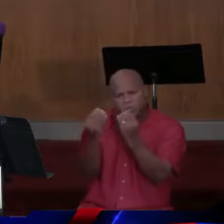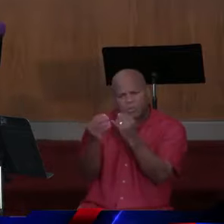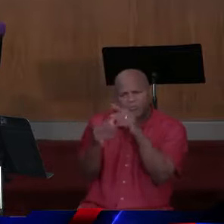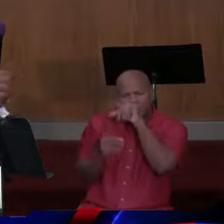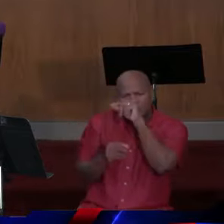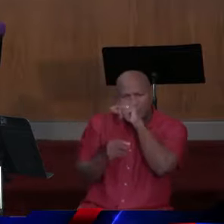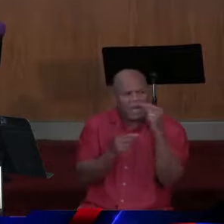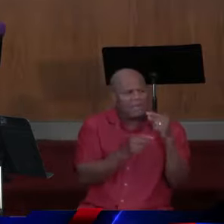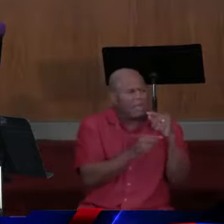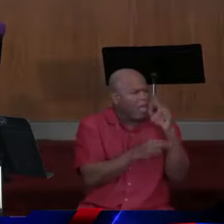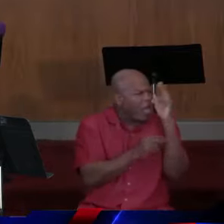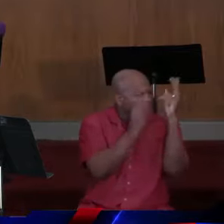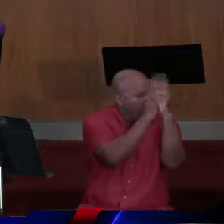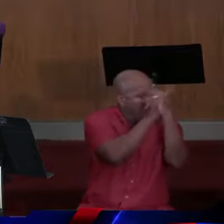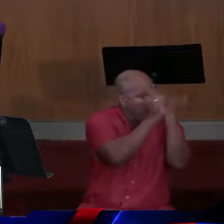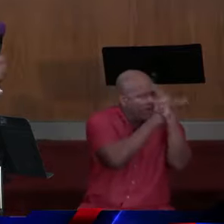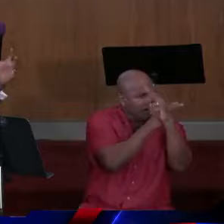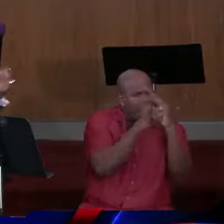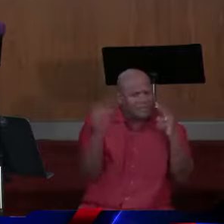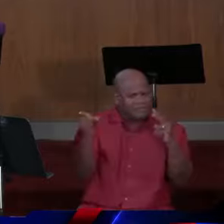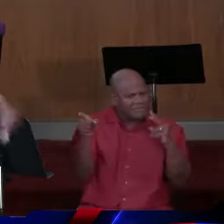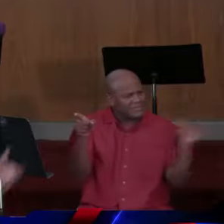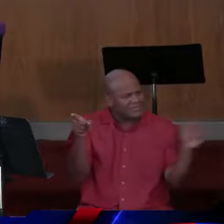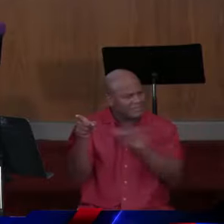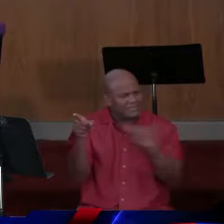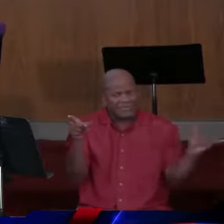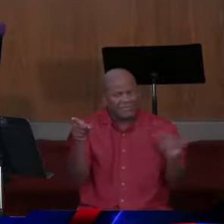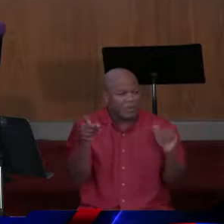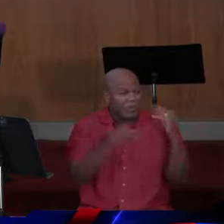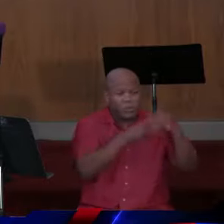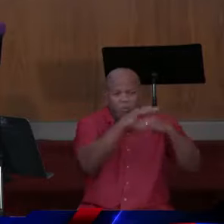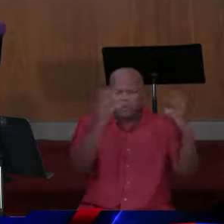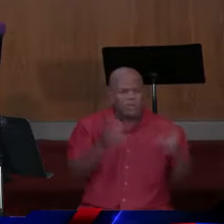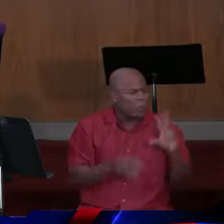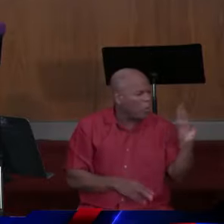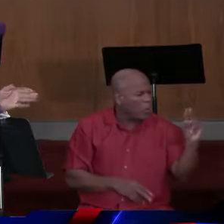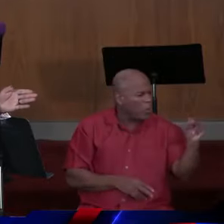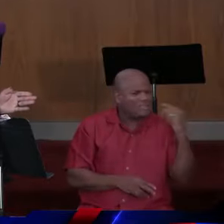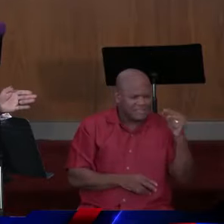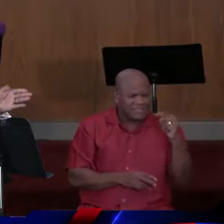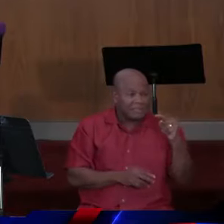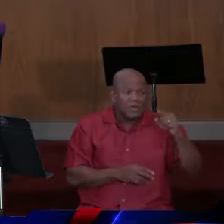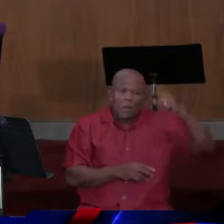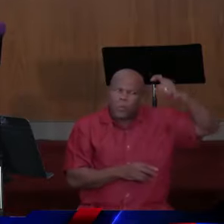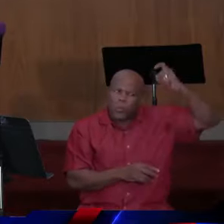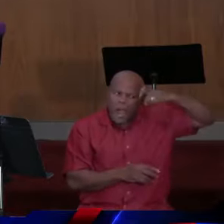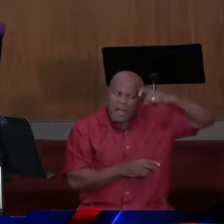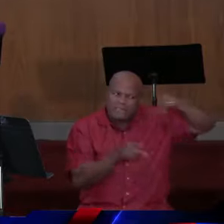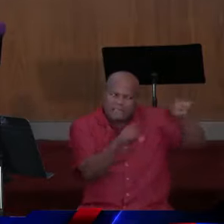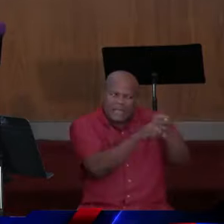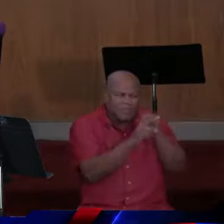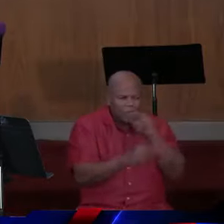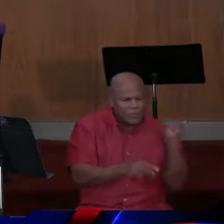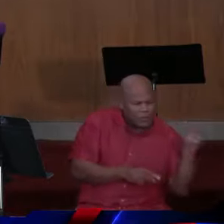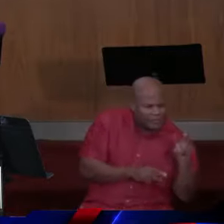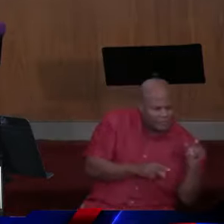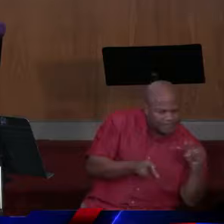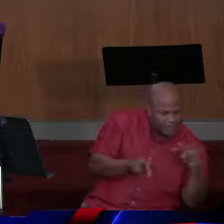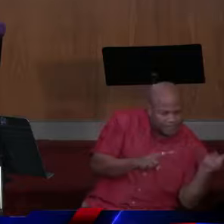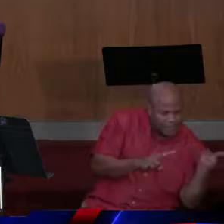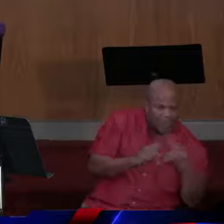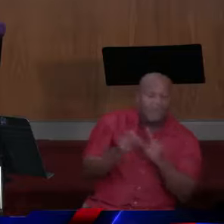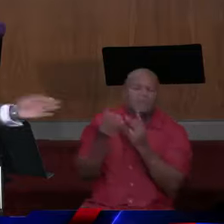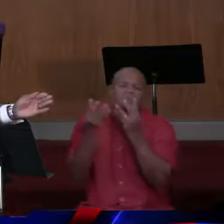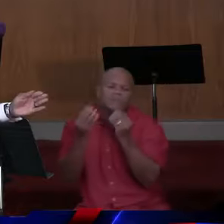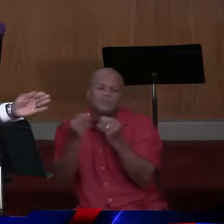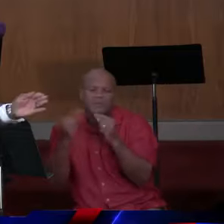but naive and operate in a naivete around the world. No, he says, be wise as serpents, gentle as